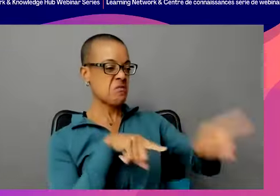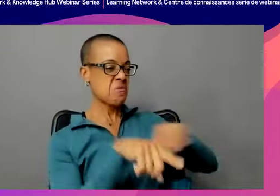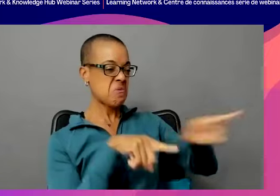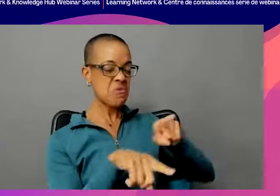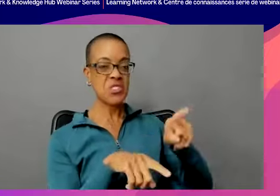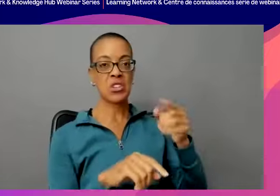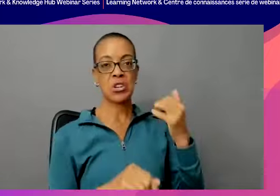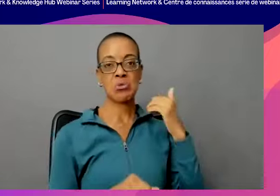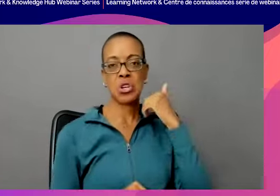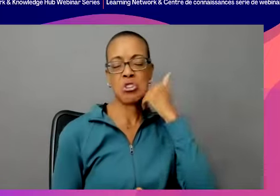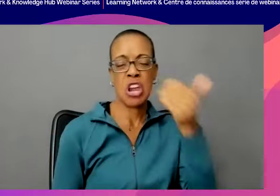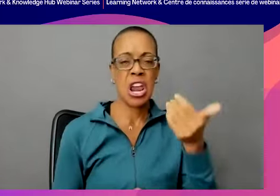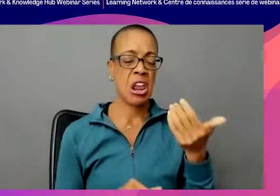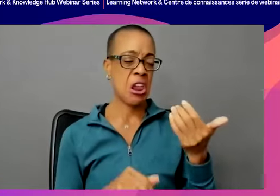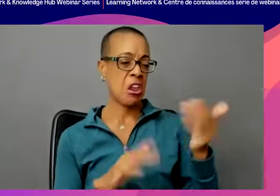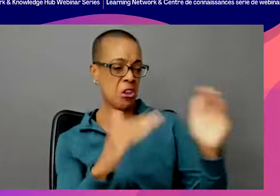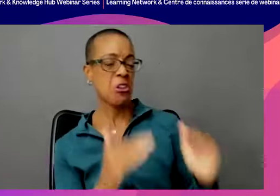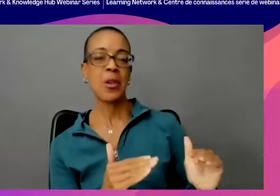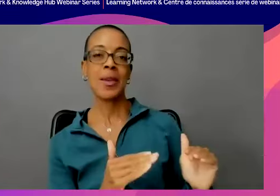harm reduction supplies